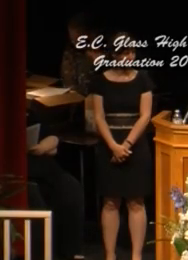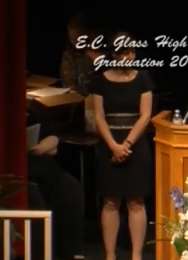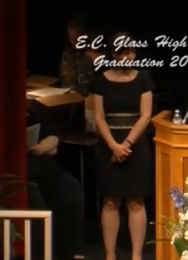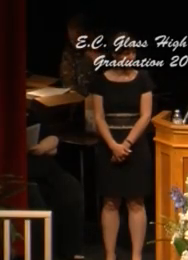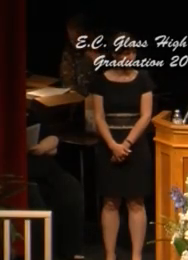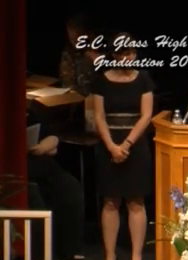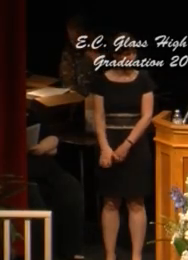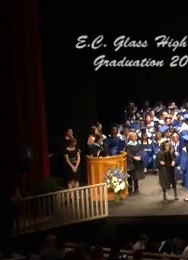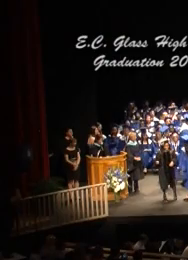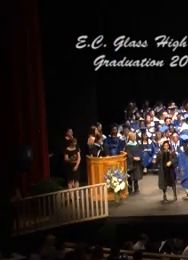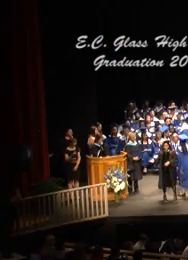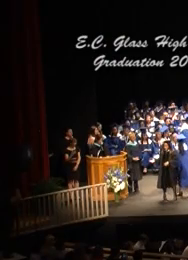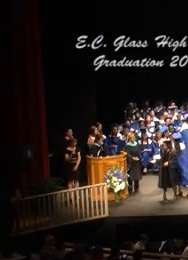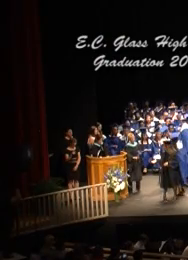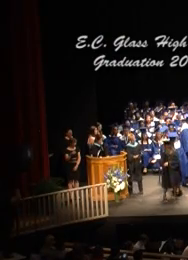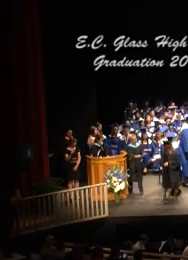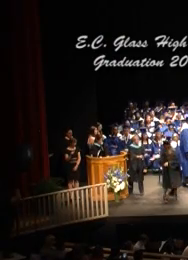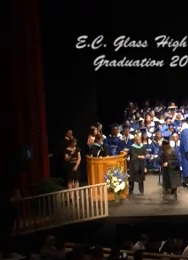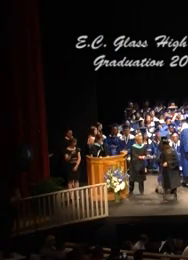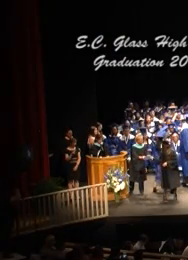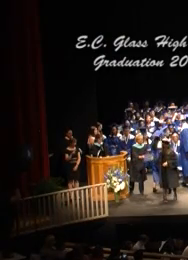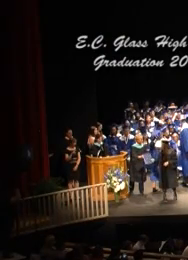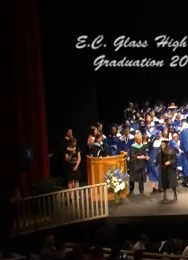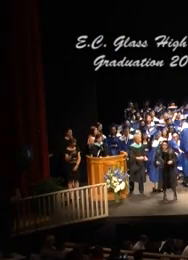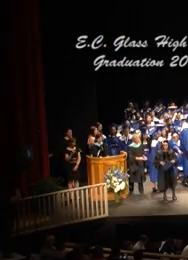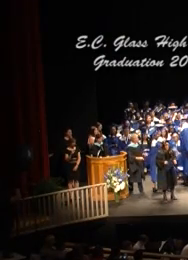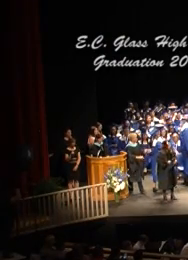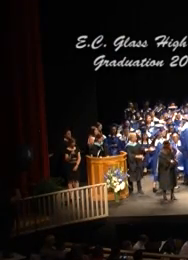Chloe Virginia Bain.